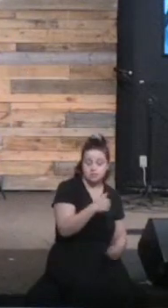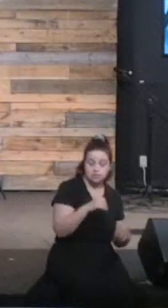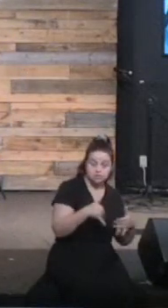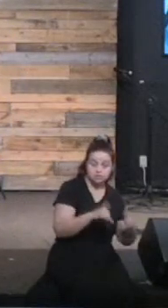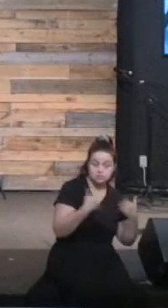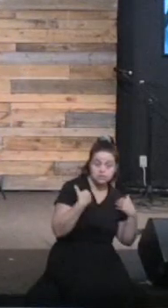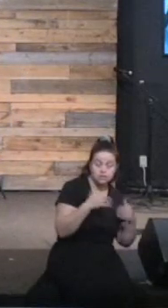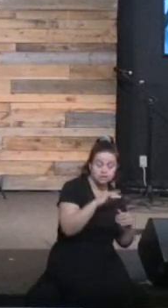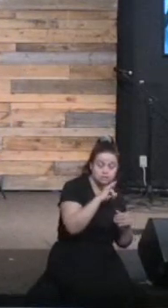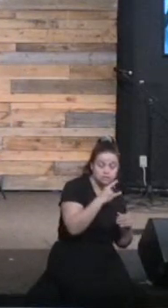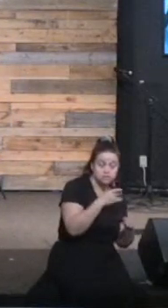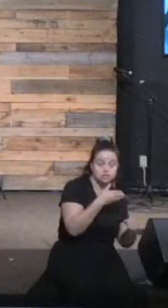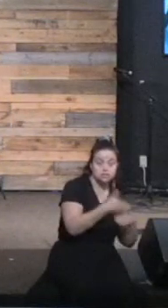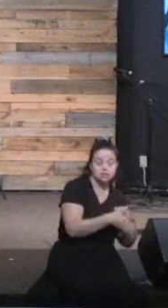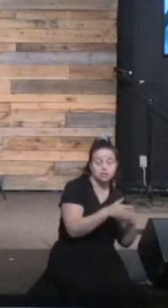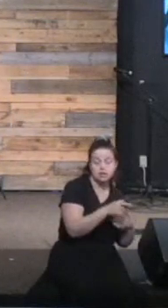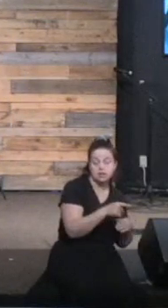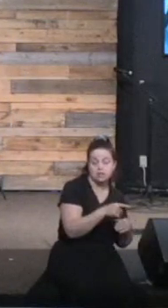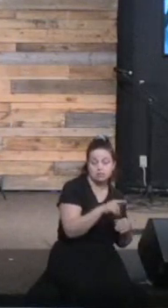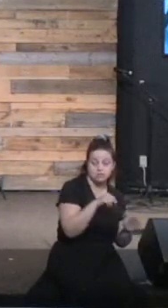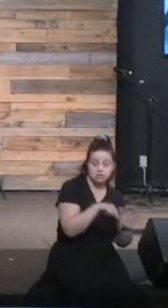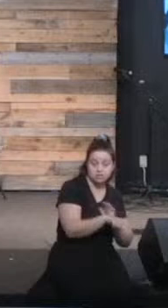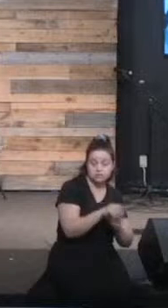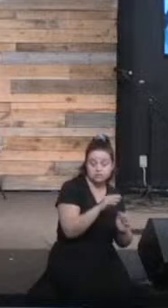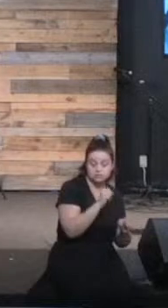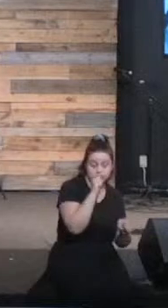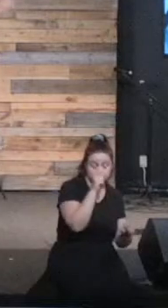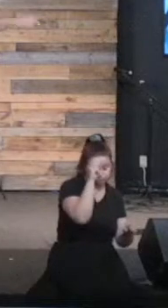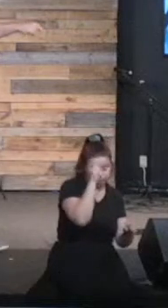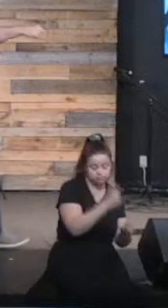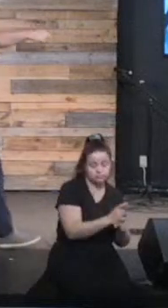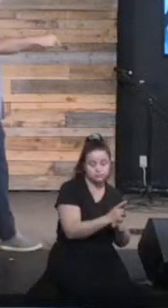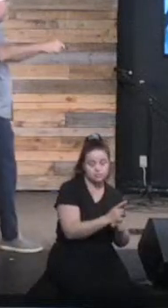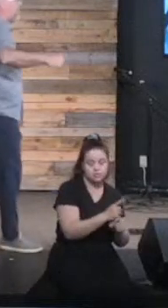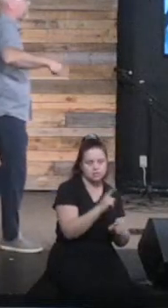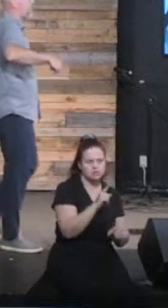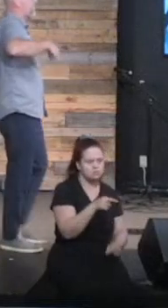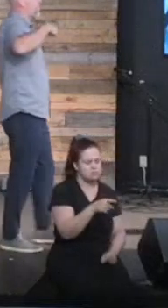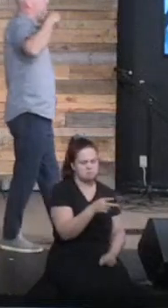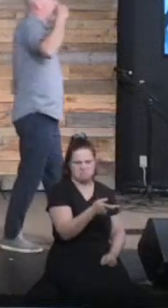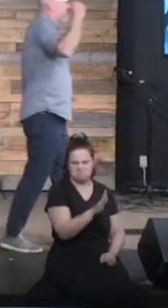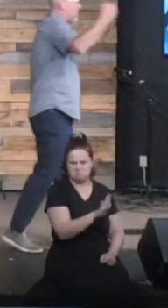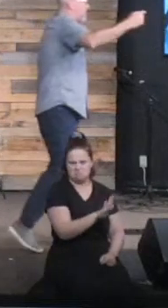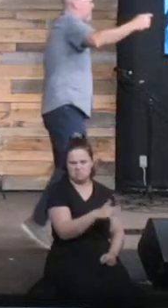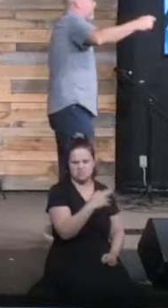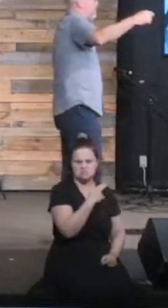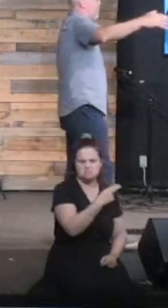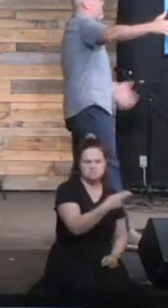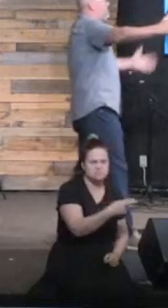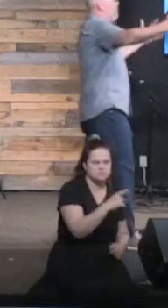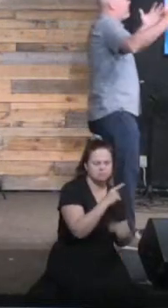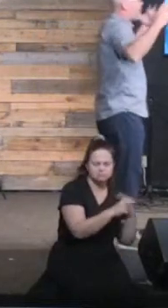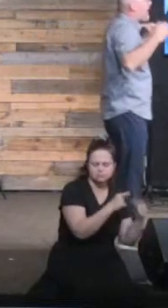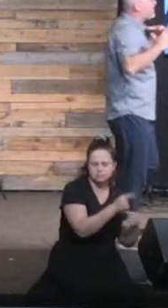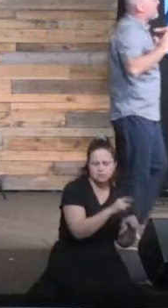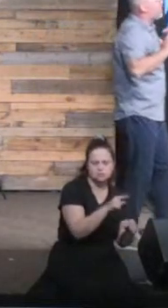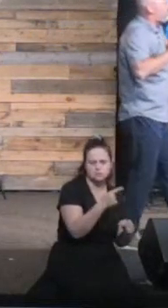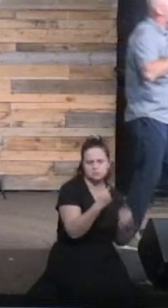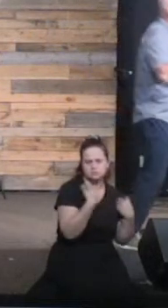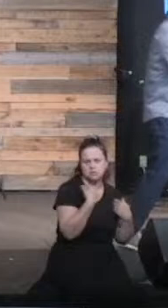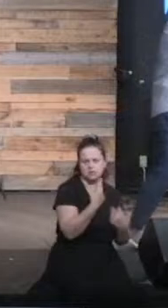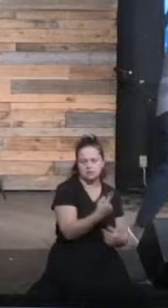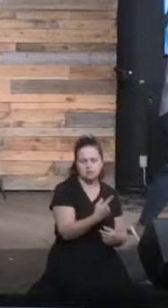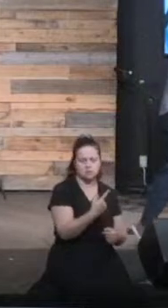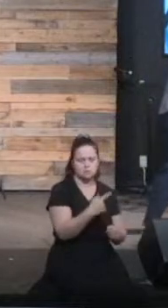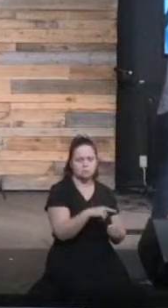only had one thing that was repeated only one nomadic device something that that the the ones that would pass